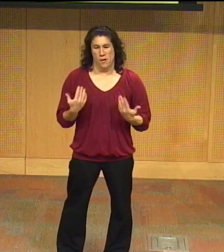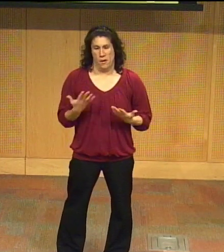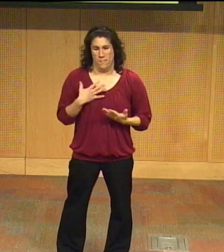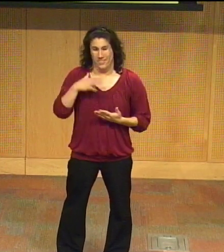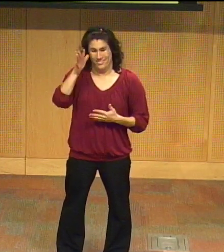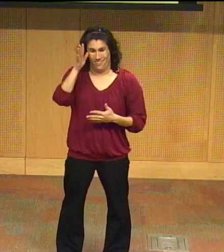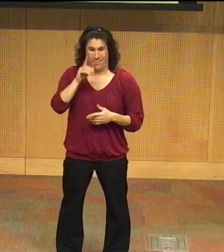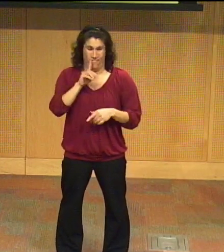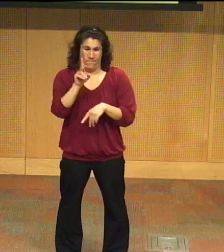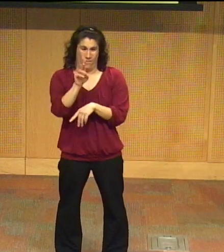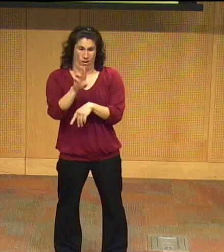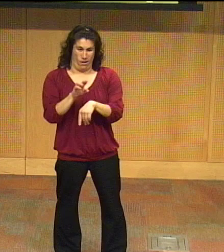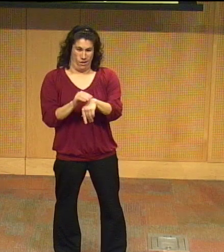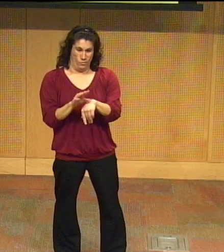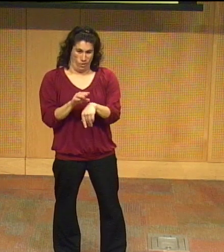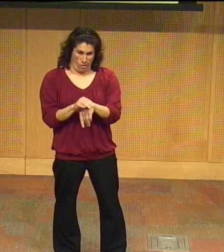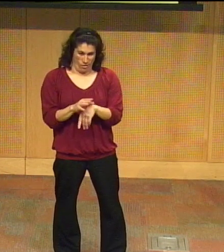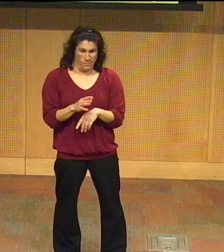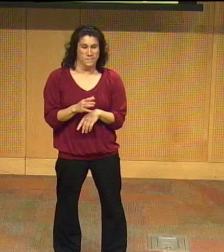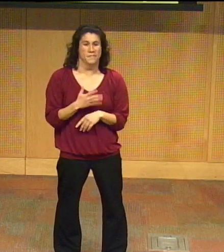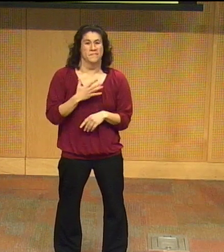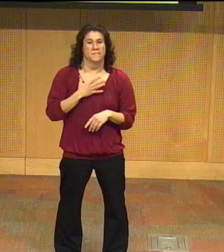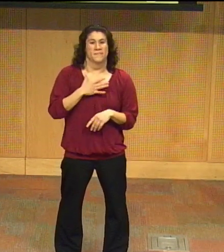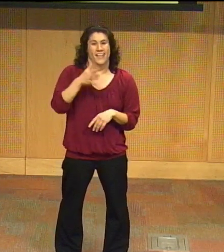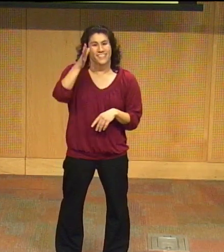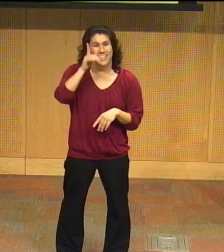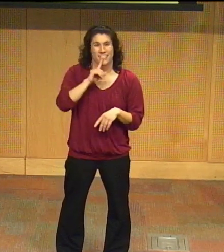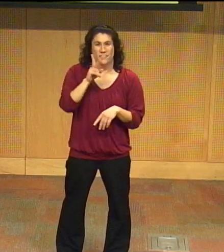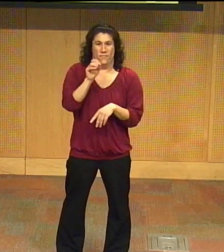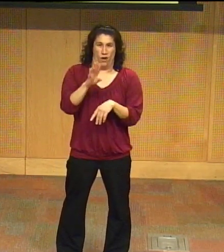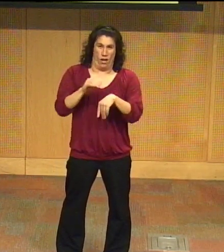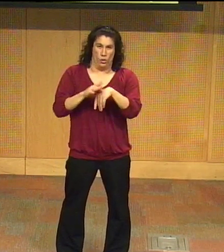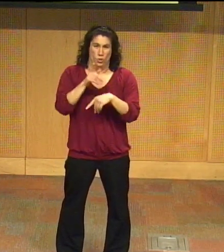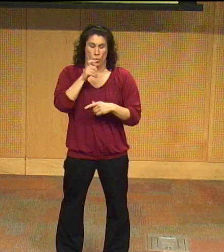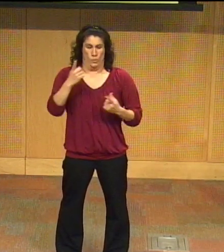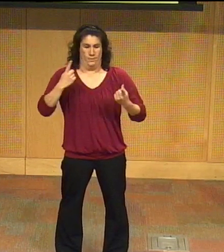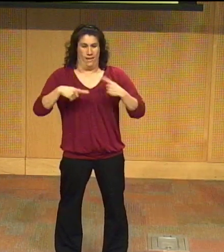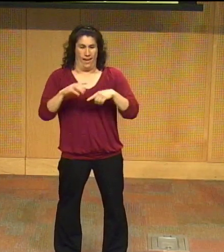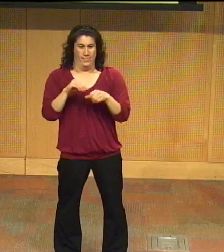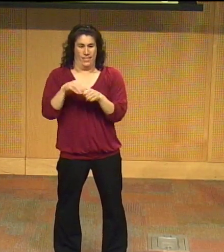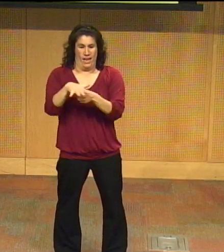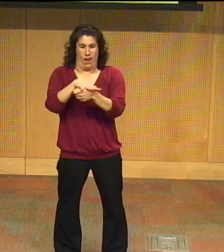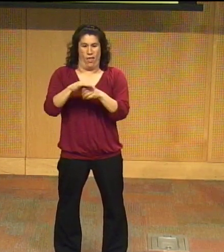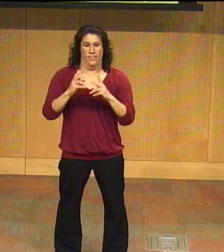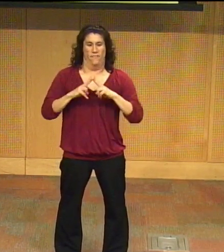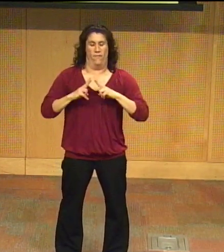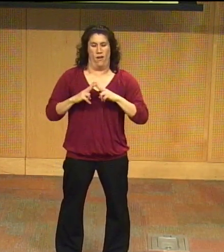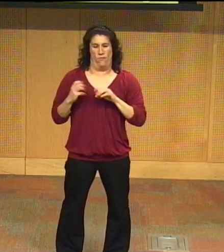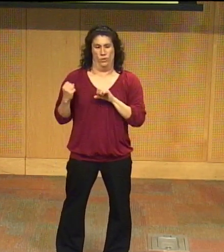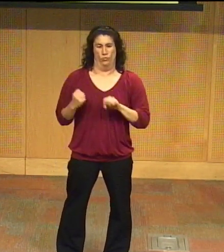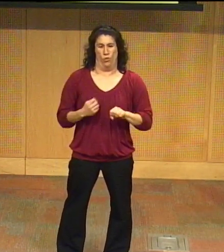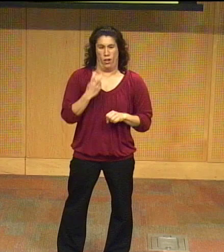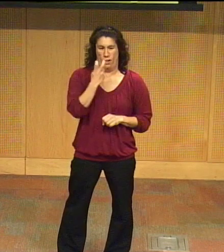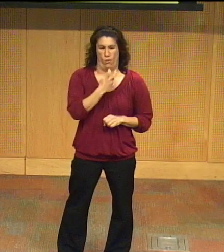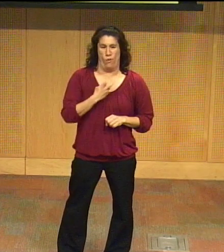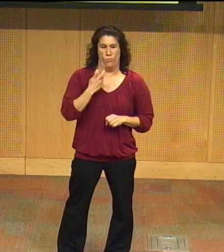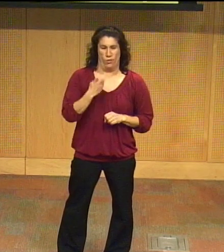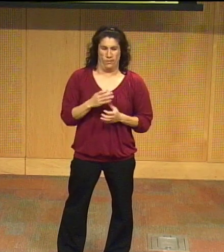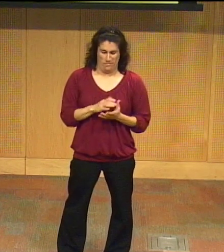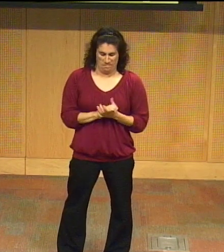mainstreaming option. And my dad was a deaf VR counselor who used sign language in an